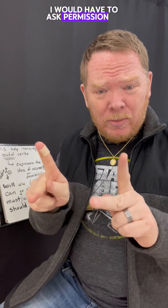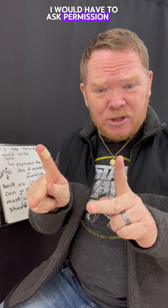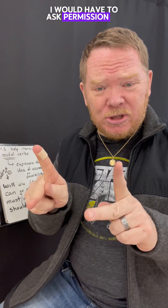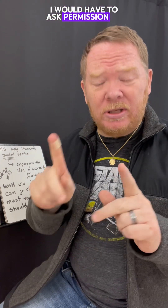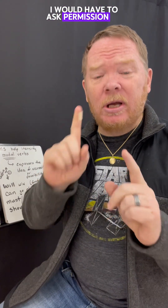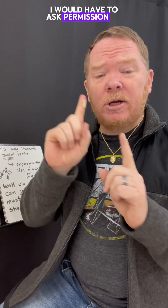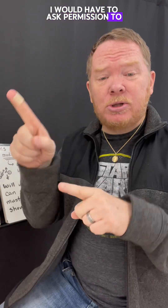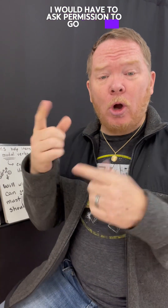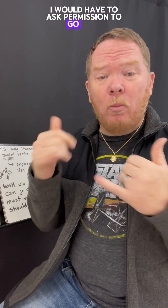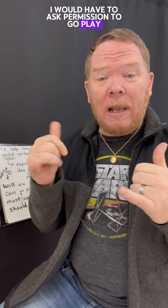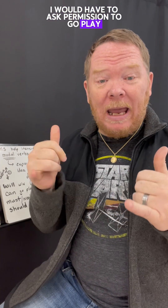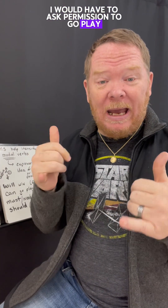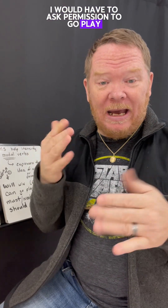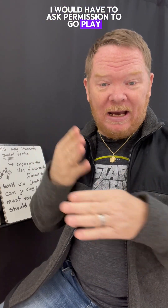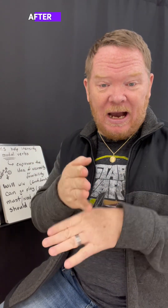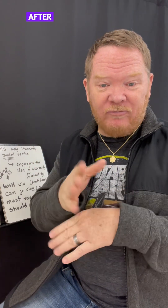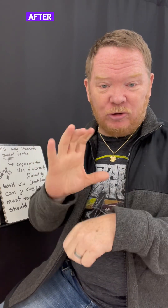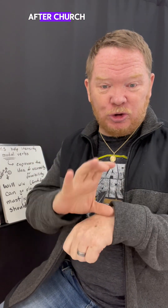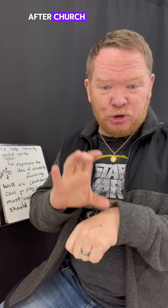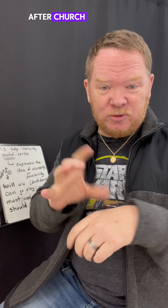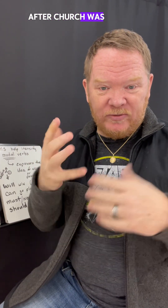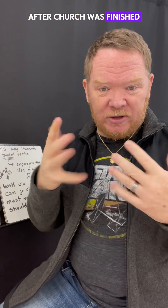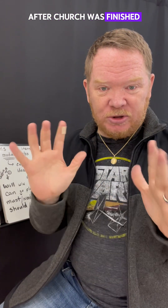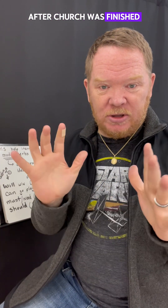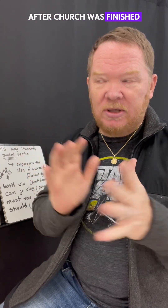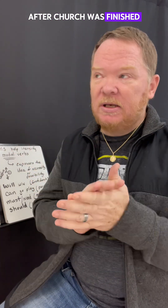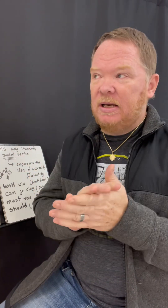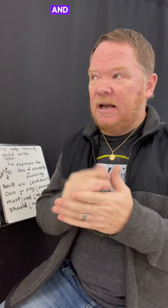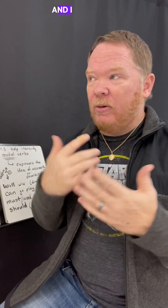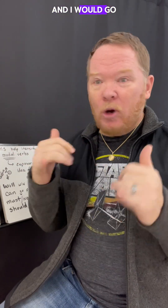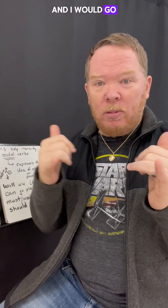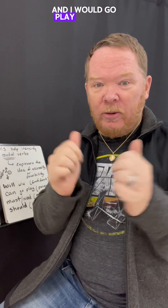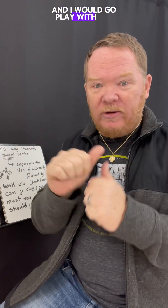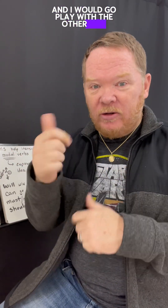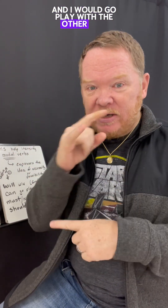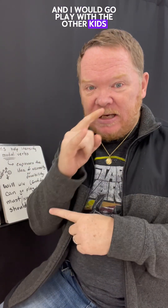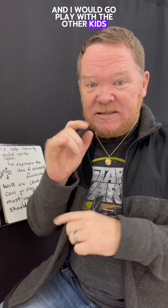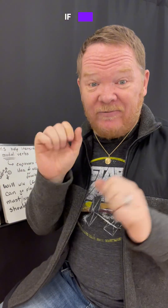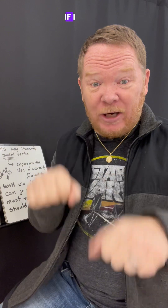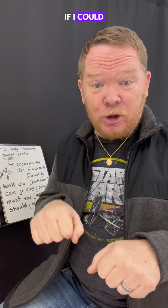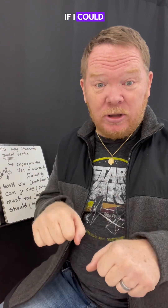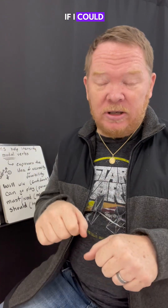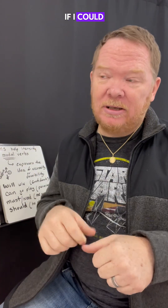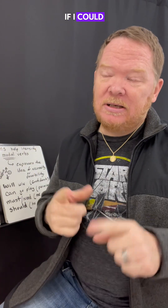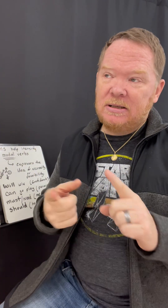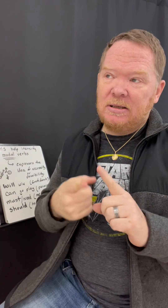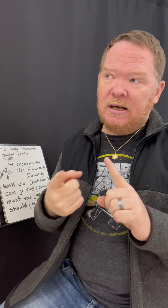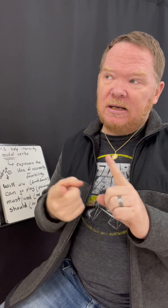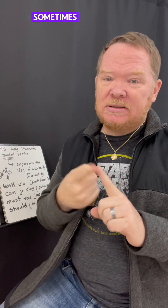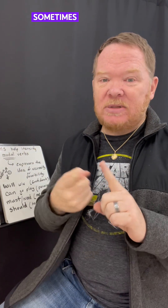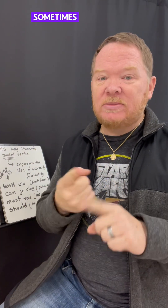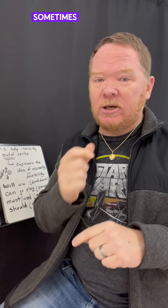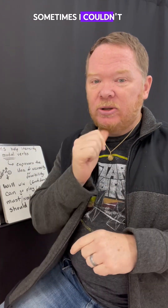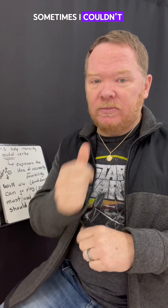permission to go play after church was finished. And I would go play with the other kids if I could. Sometimes I couldn't.